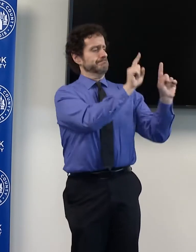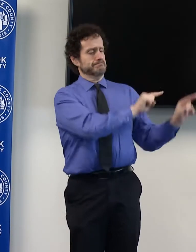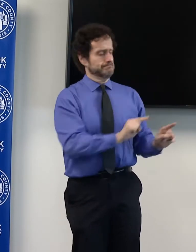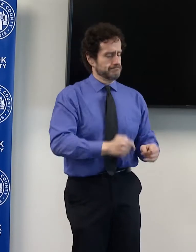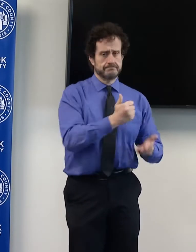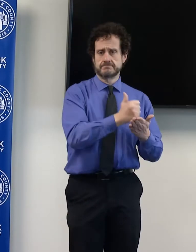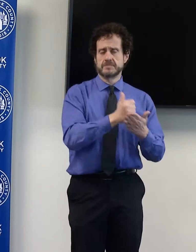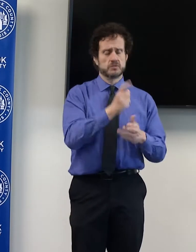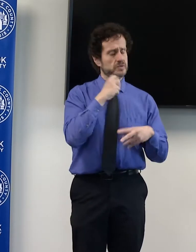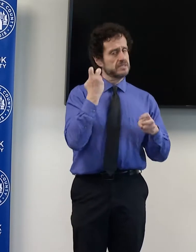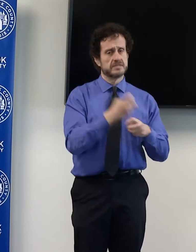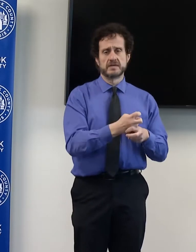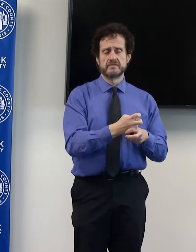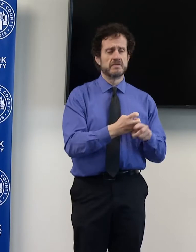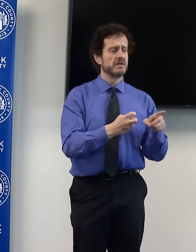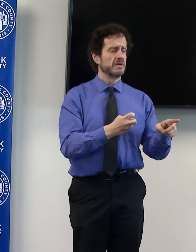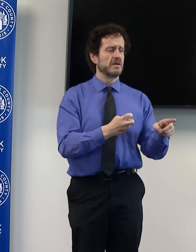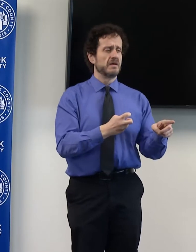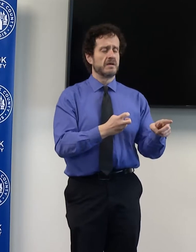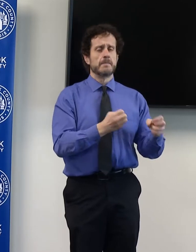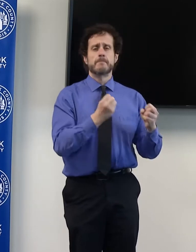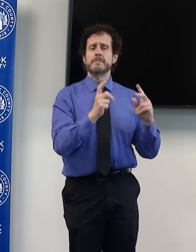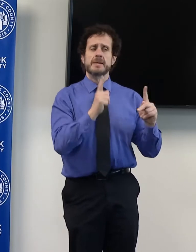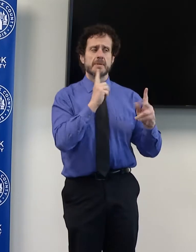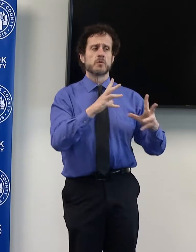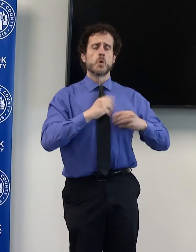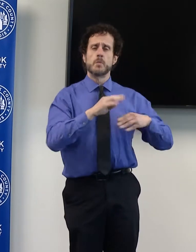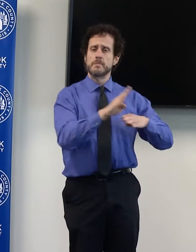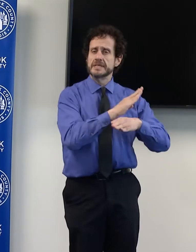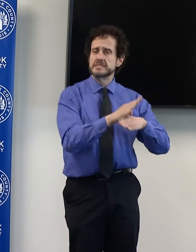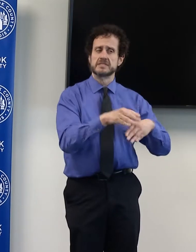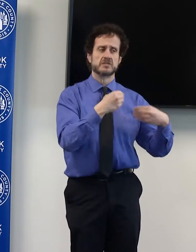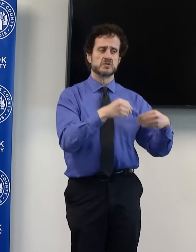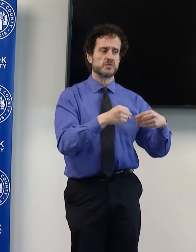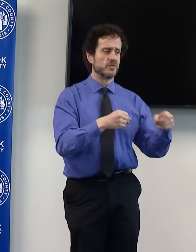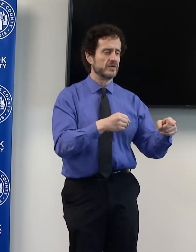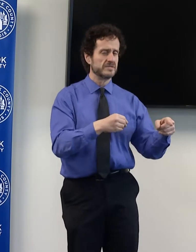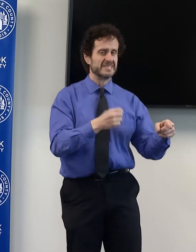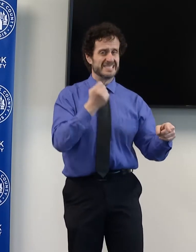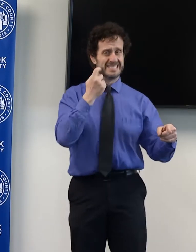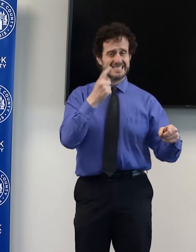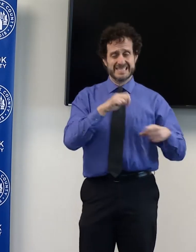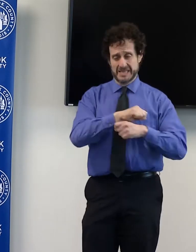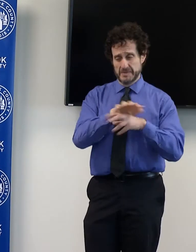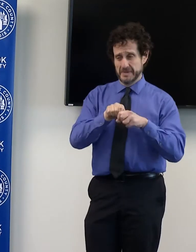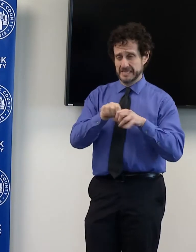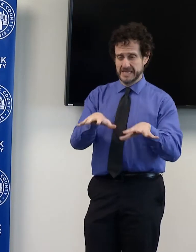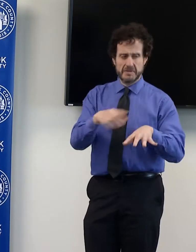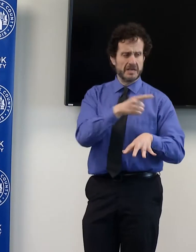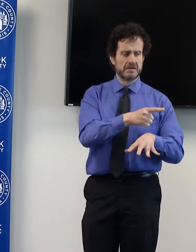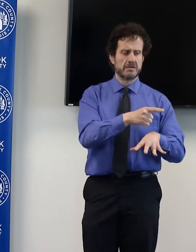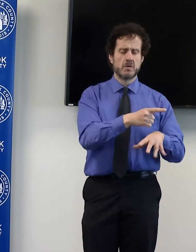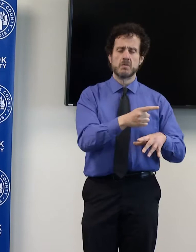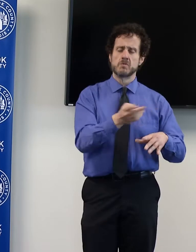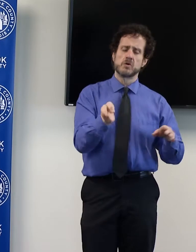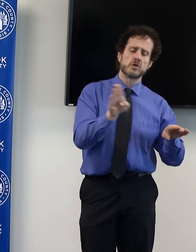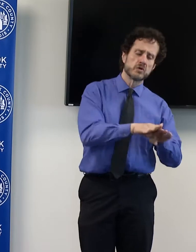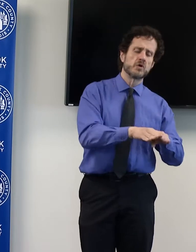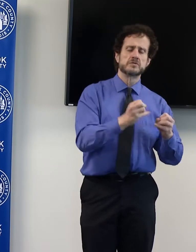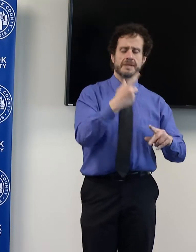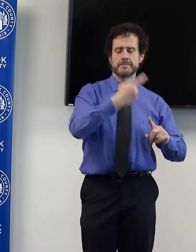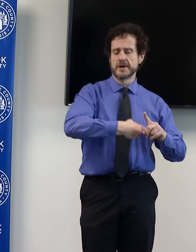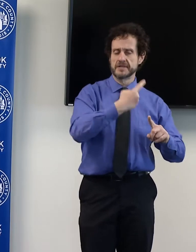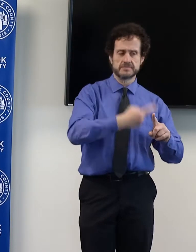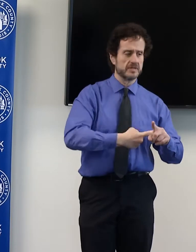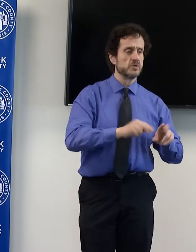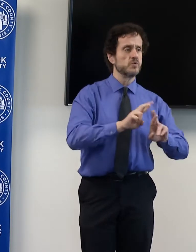And my heart goes out to these store owners, people who were just crawling up from the pandemic and being shut down for months, now have